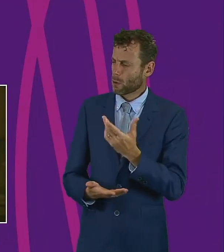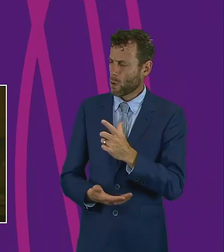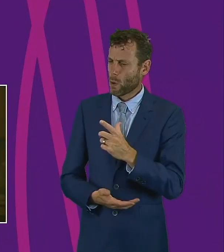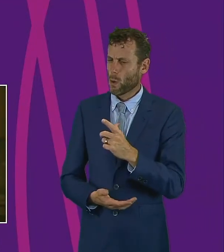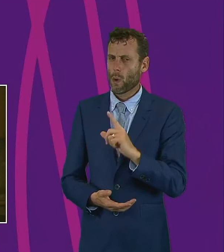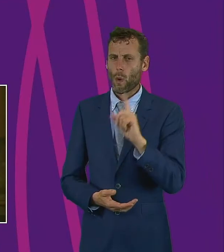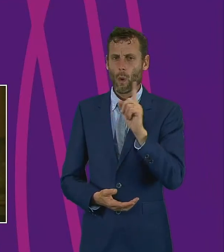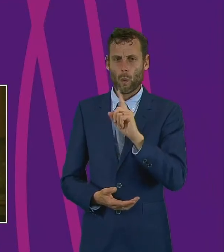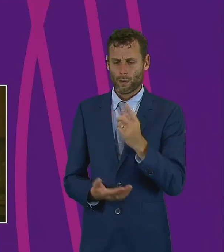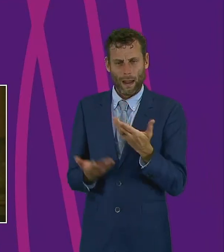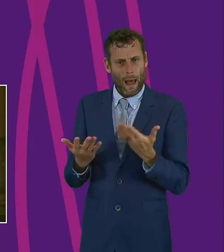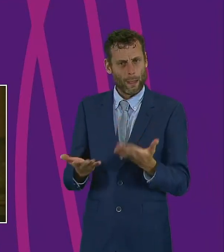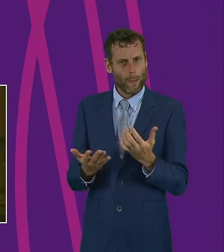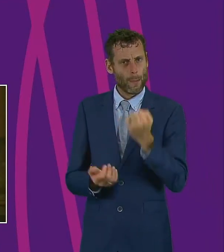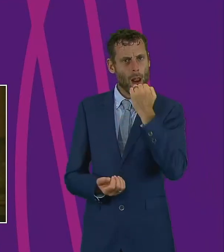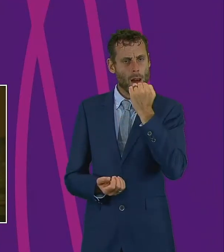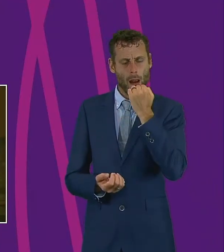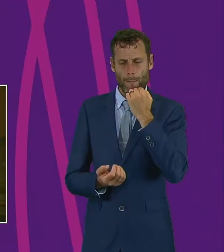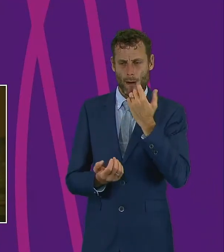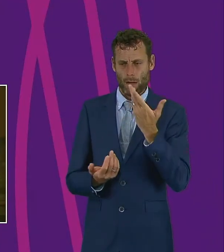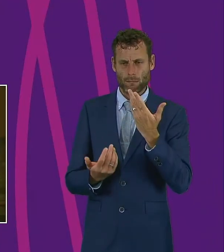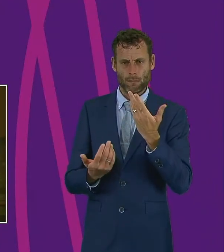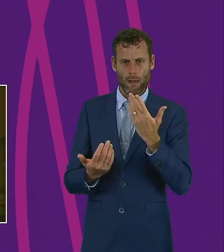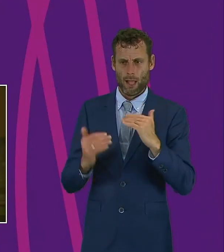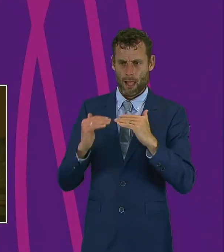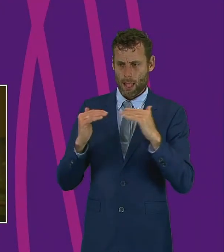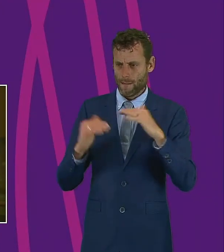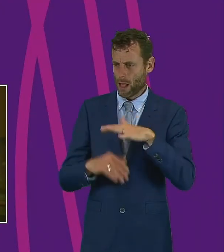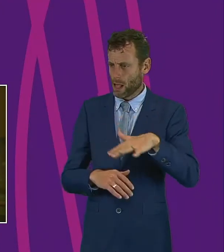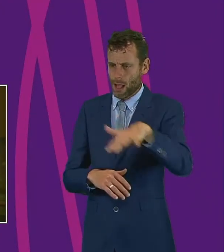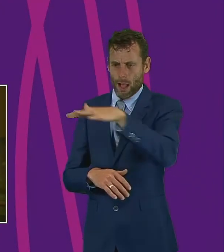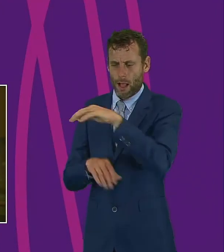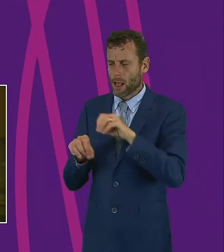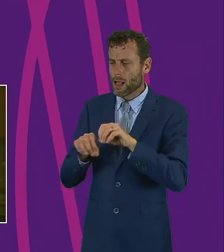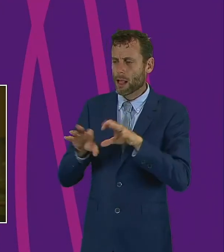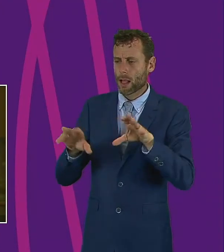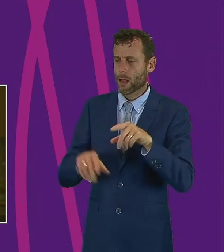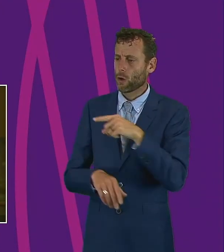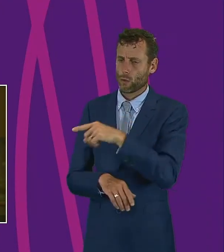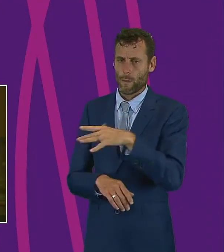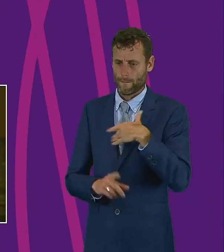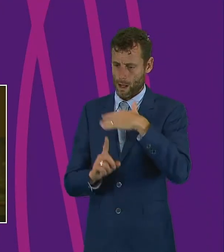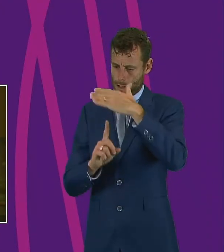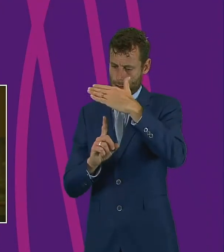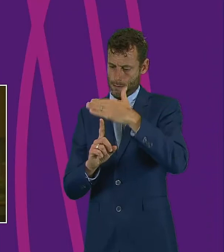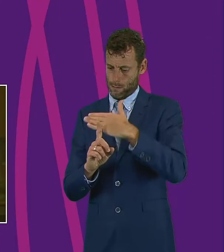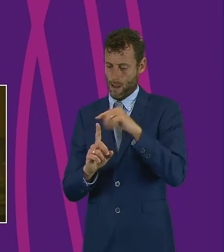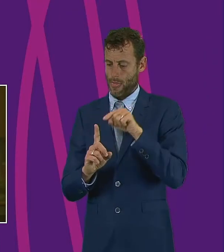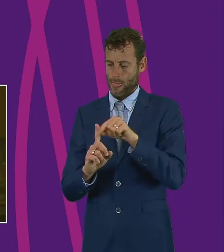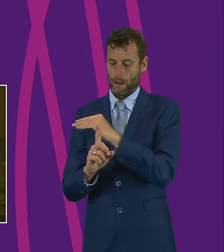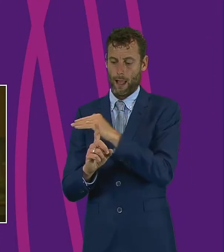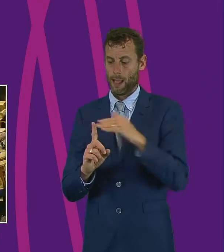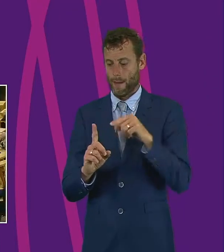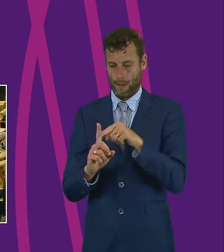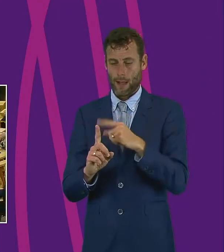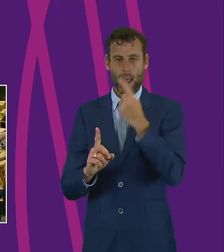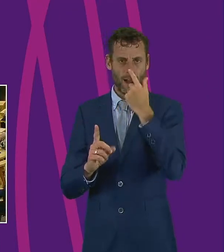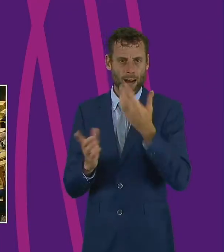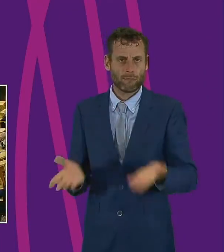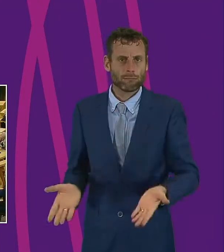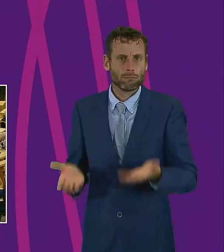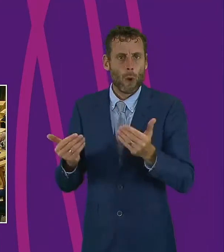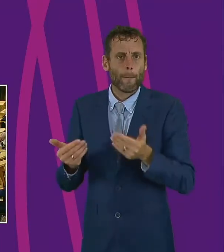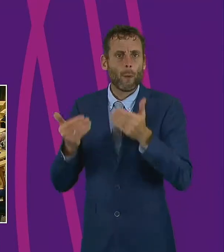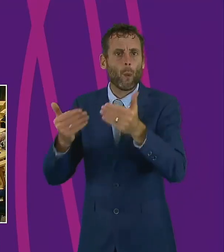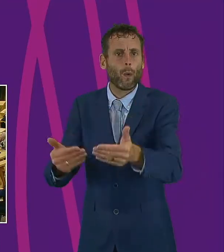level of prevalence in the city will allow those local restrictions to be lifted? First Minister. I'll try to